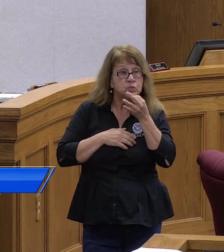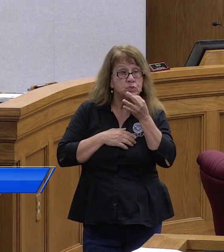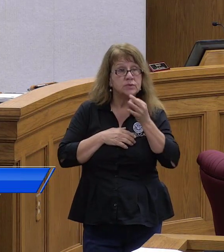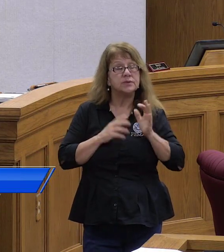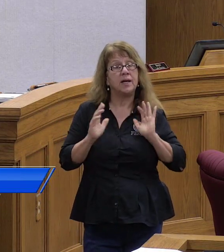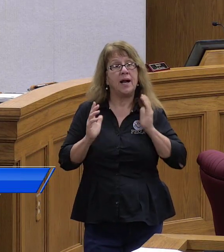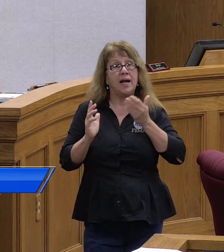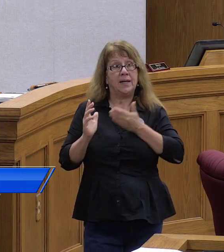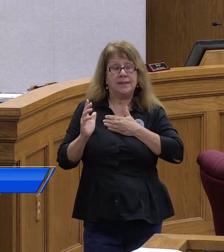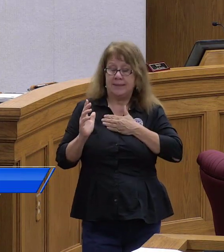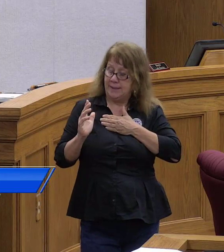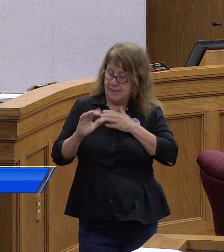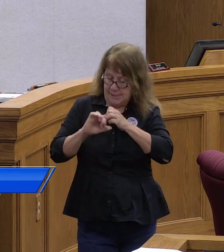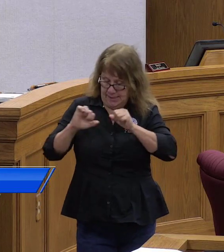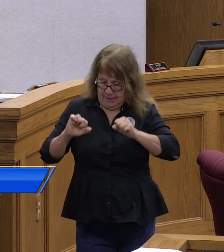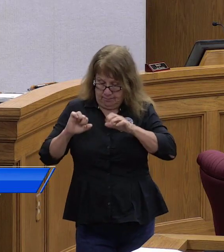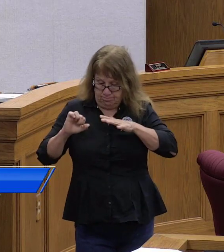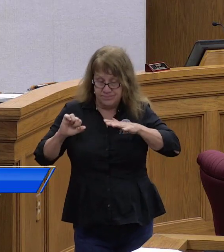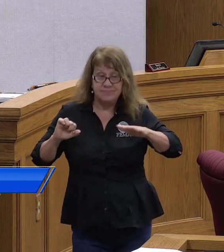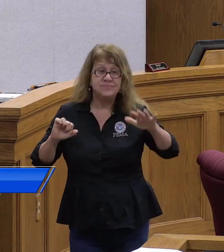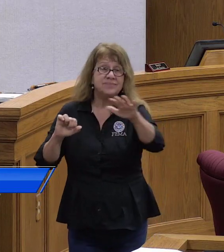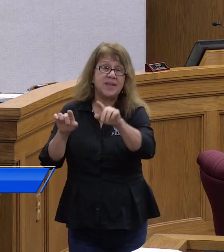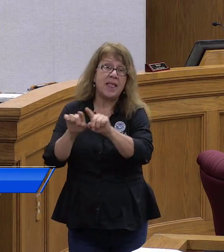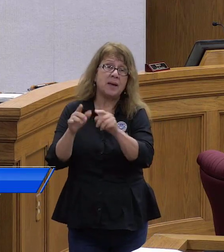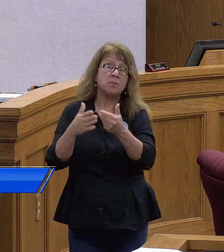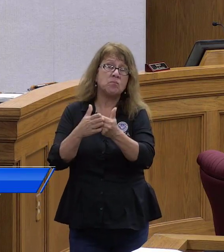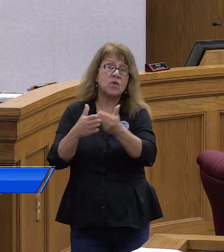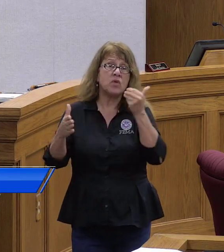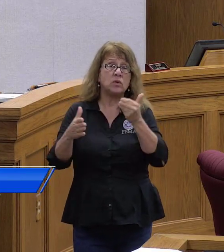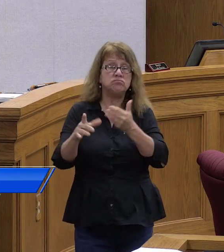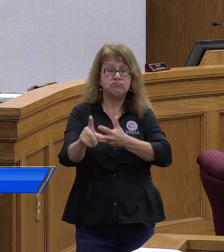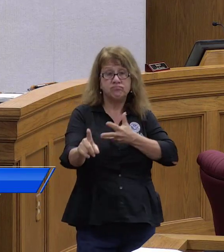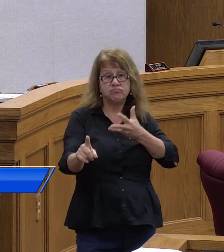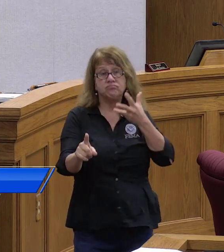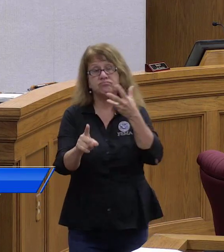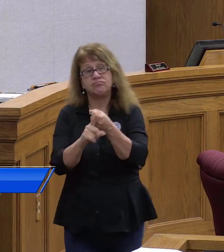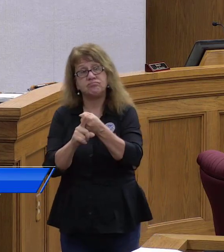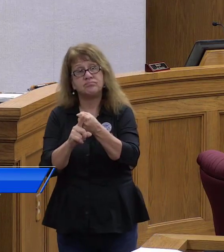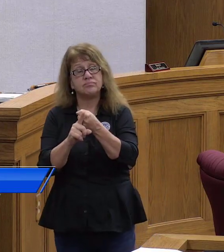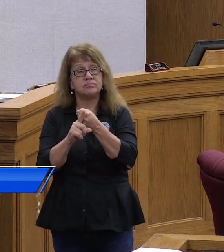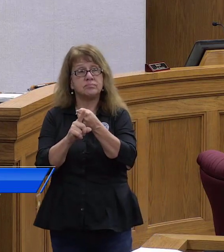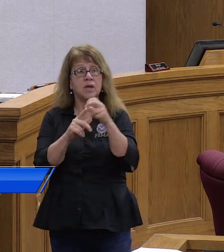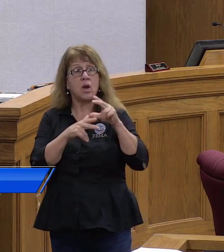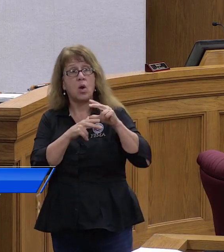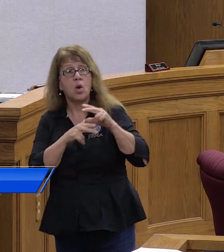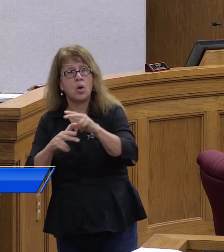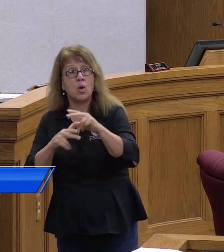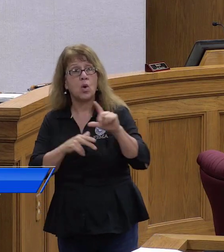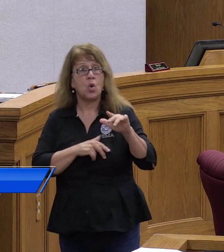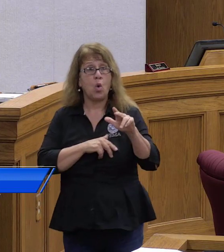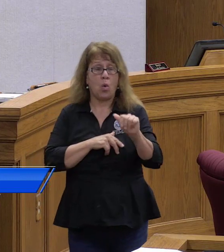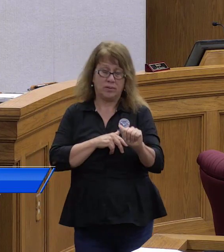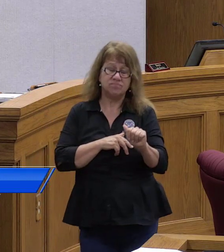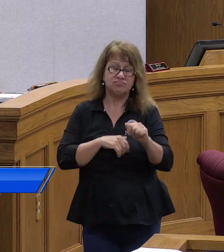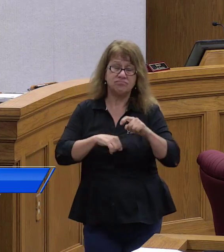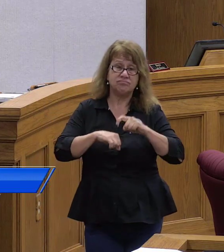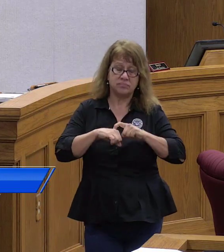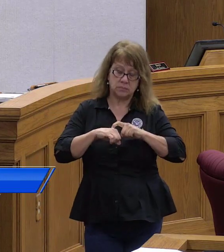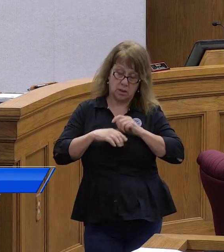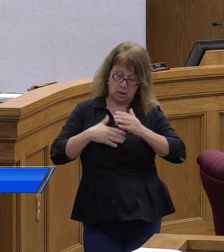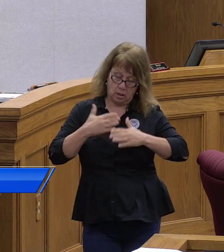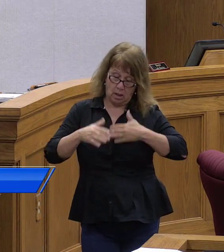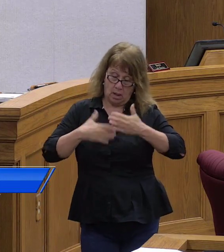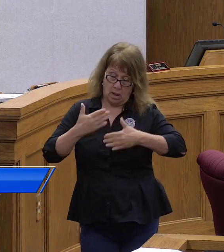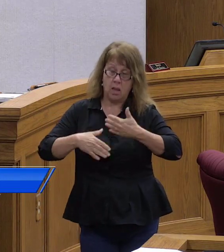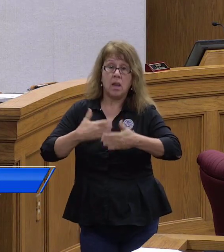lateral system back like it was before the storm. So that's going to take some time, that effort, but it is coming.